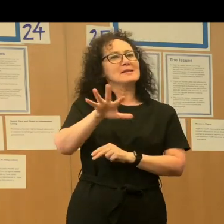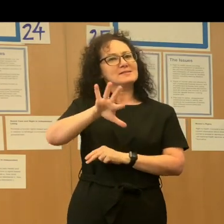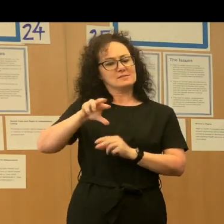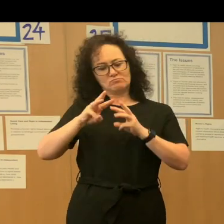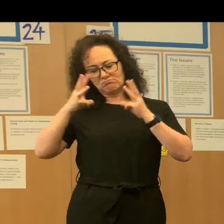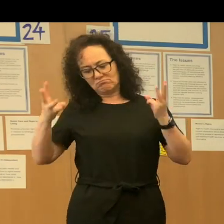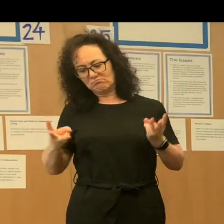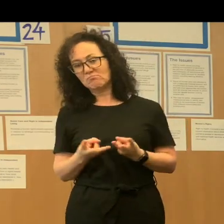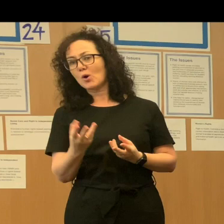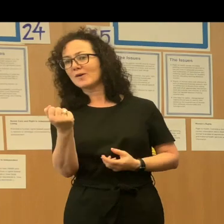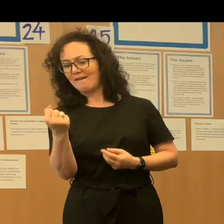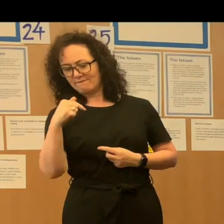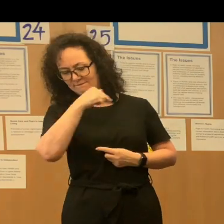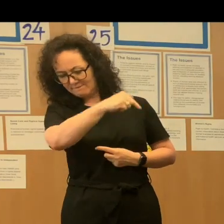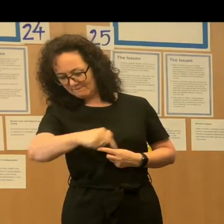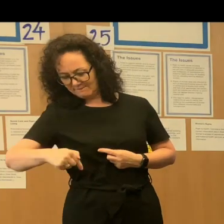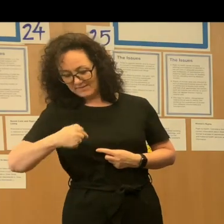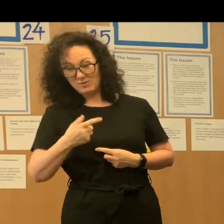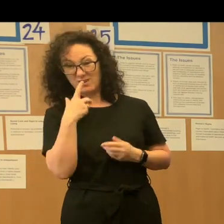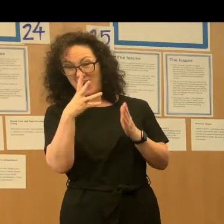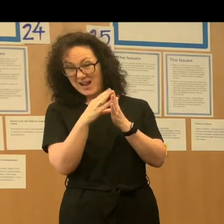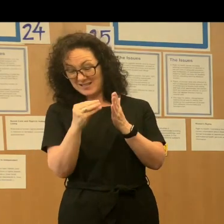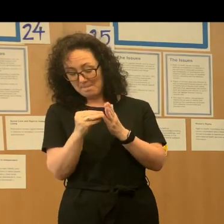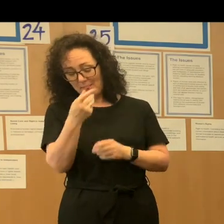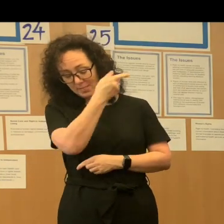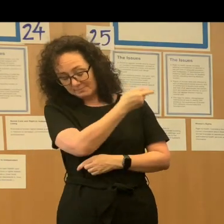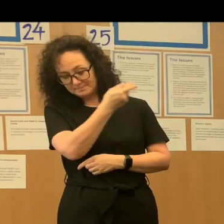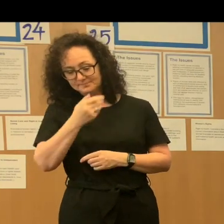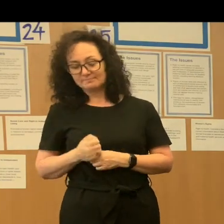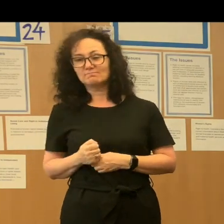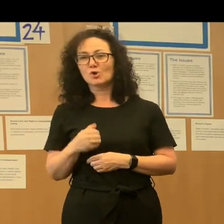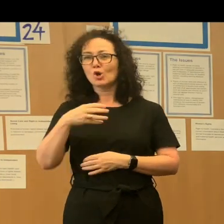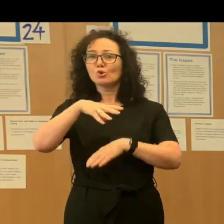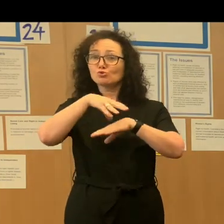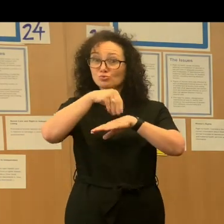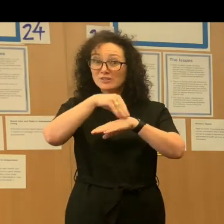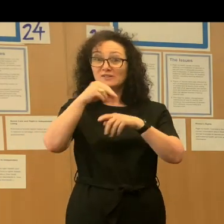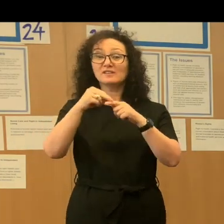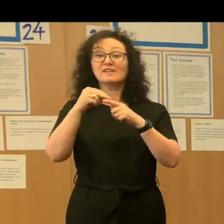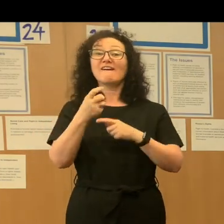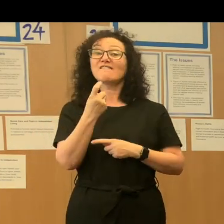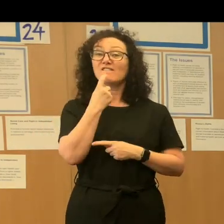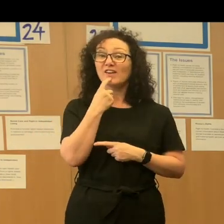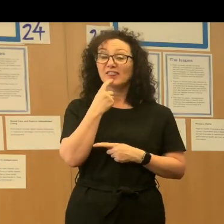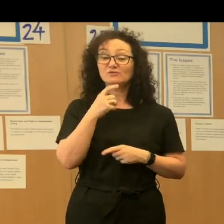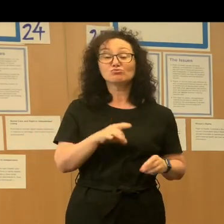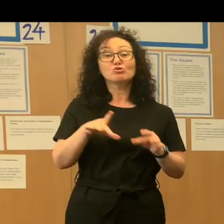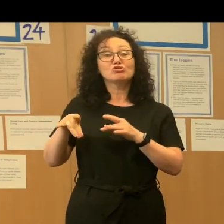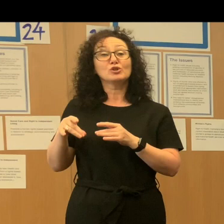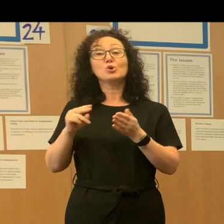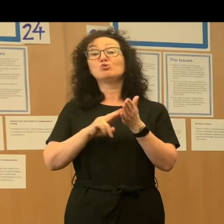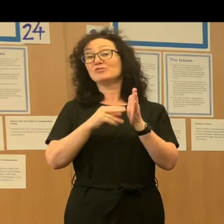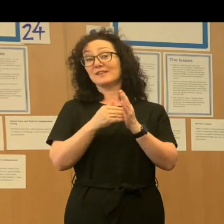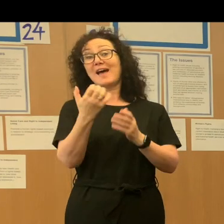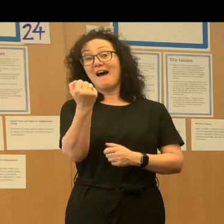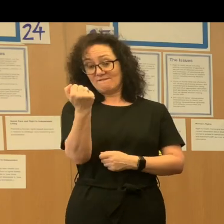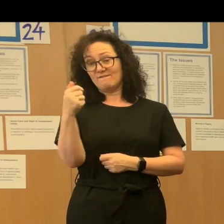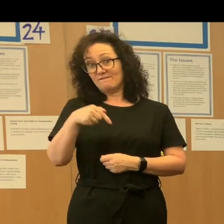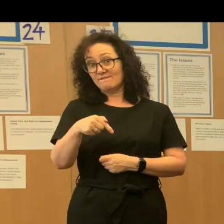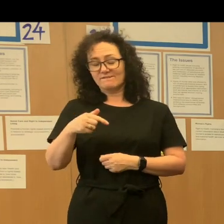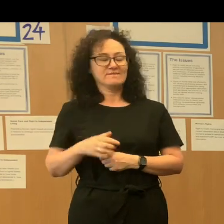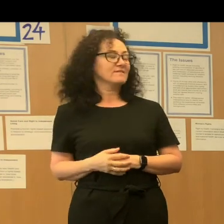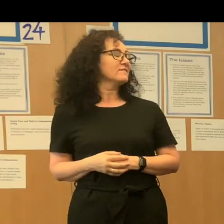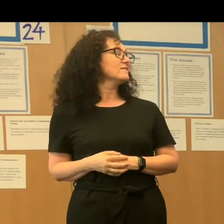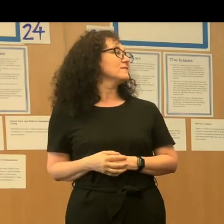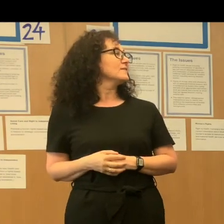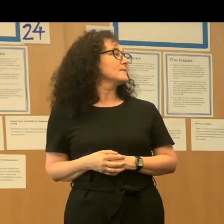Action Plans for quite some time. So there's some good examples in places like Sweden, Finland, Australia and New Zealand that we can learn from.